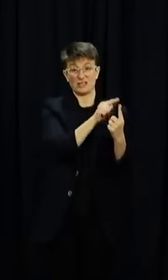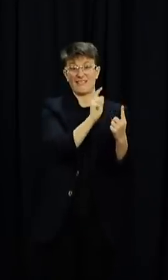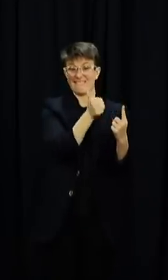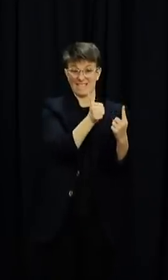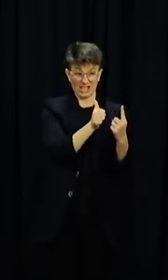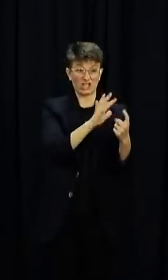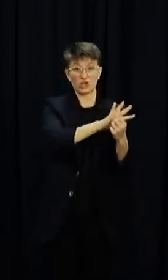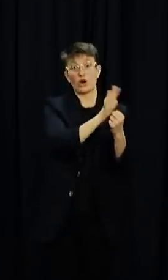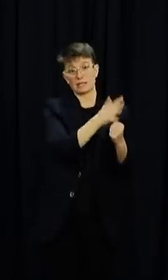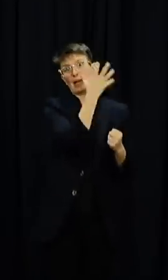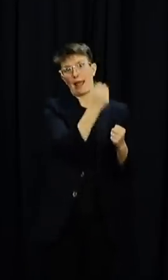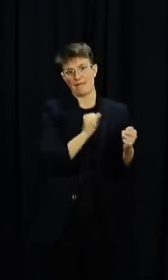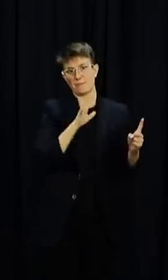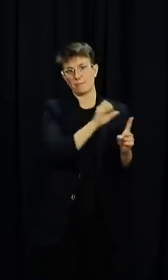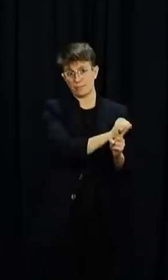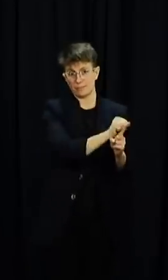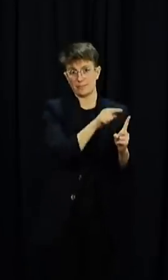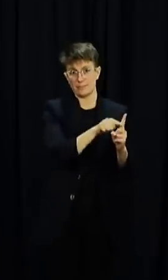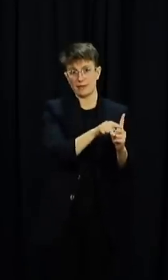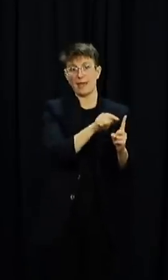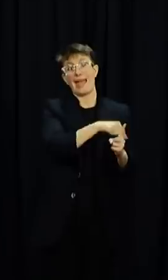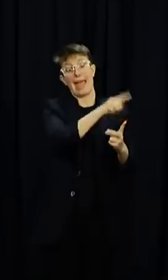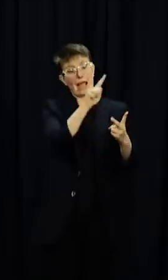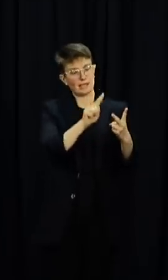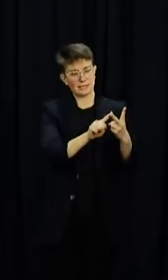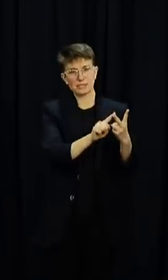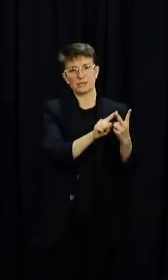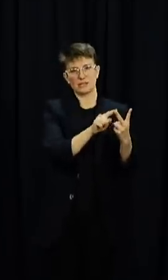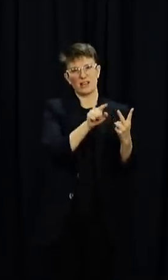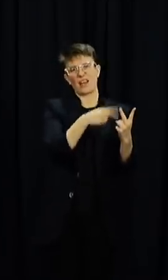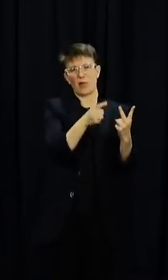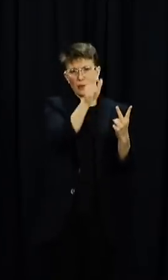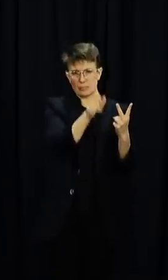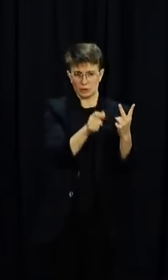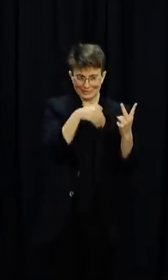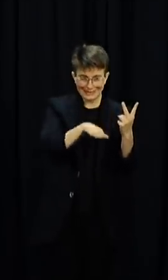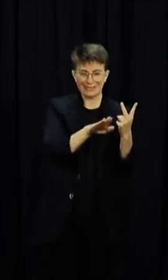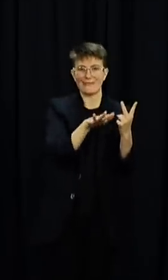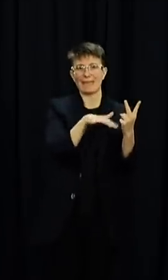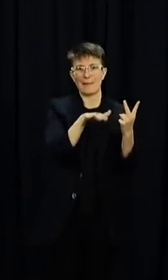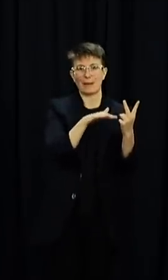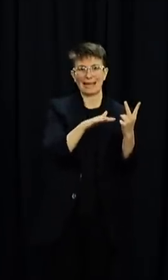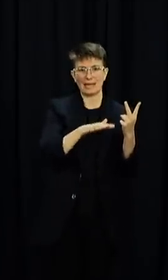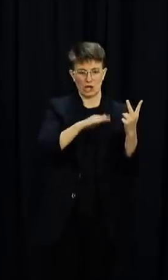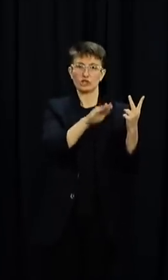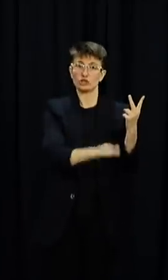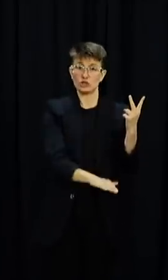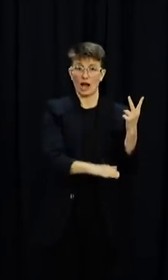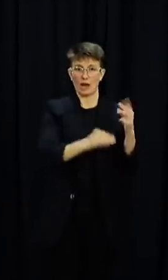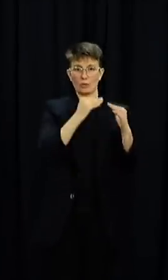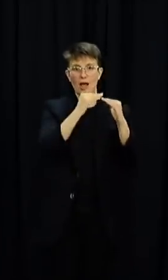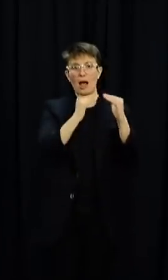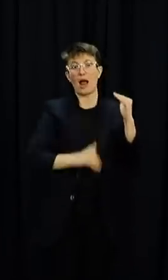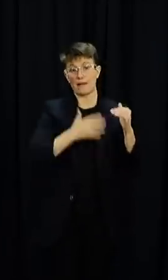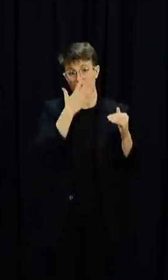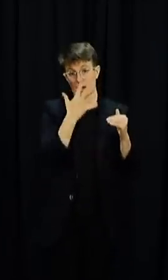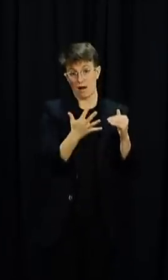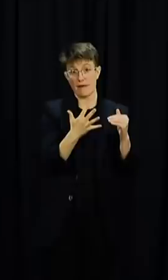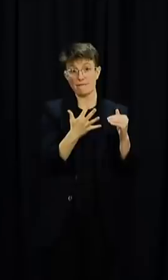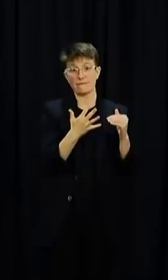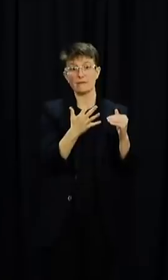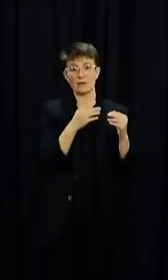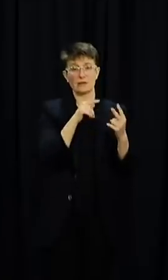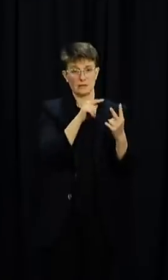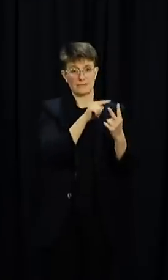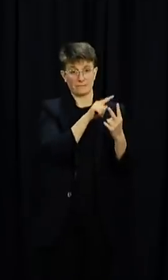one of the 2 preschoolers in that family had also tested positive, again a result we received last night.